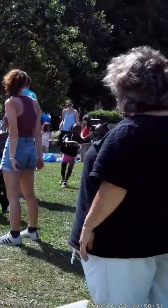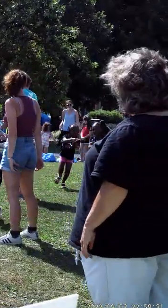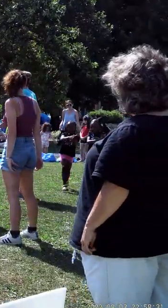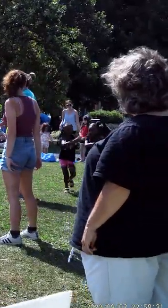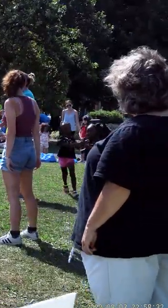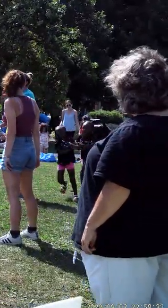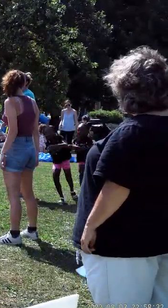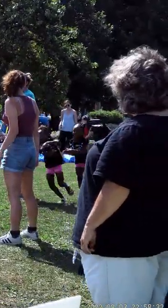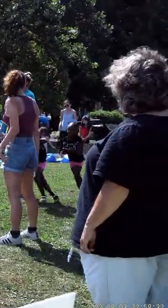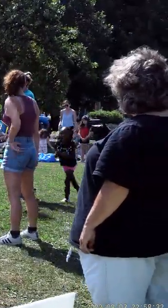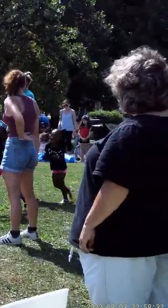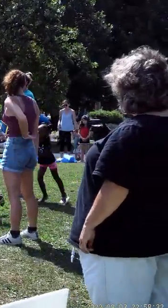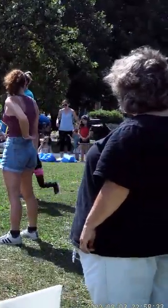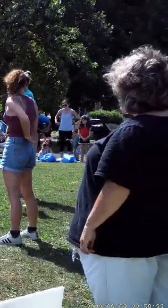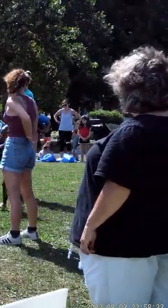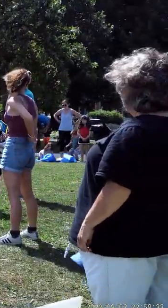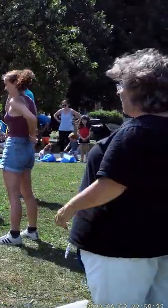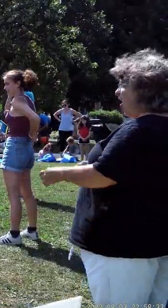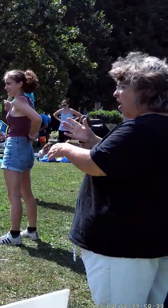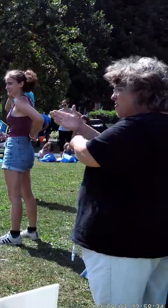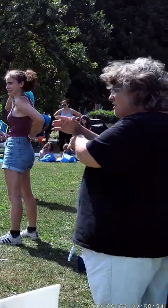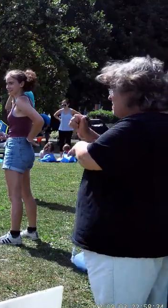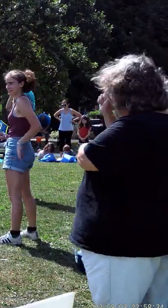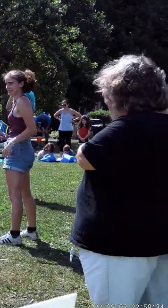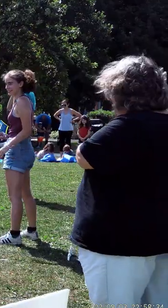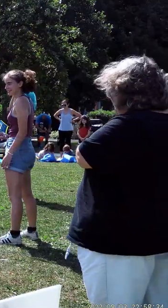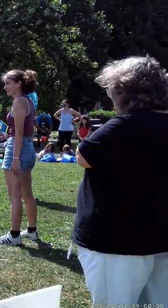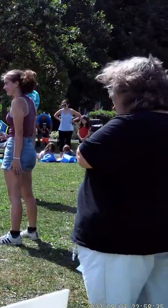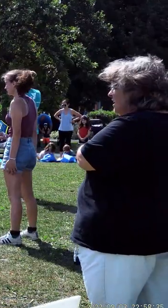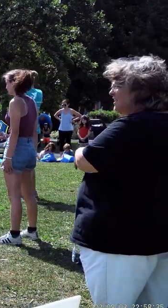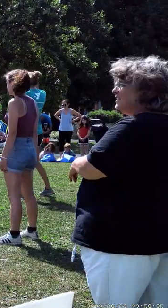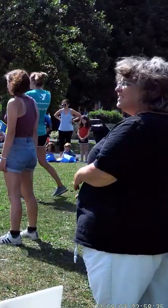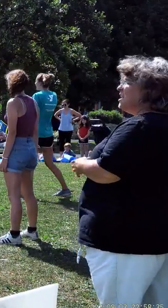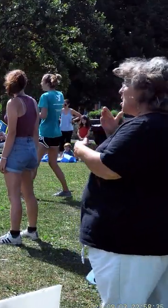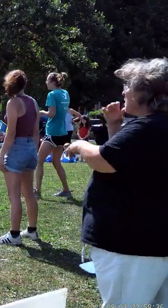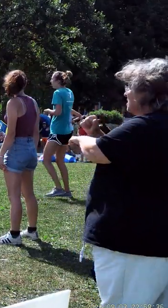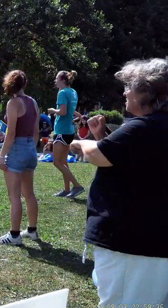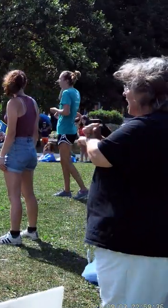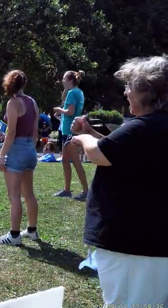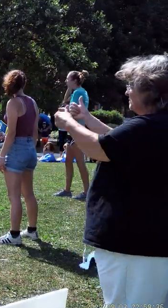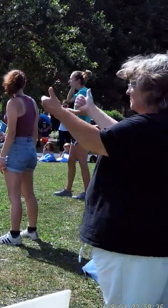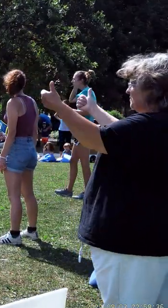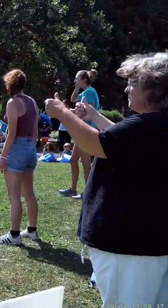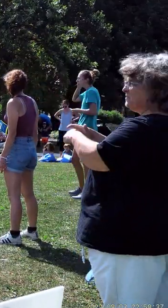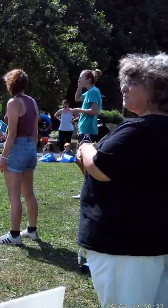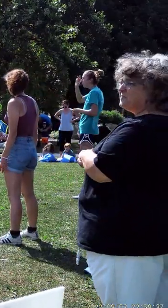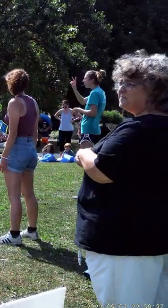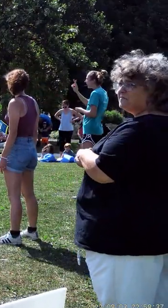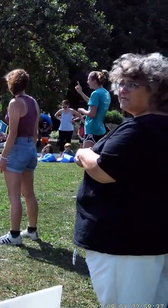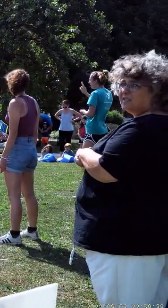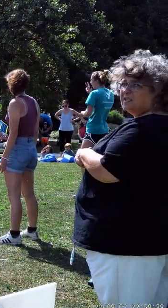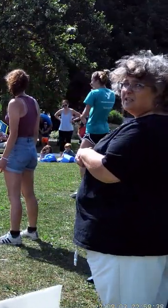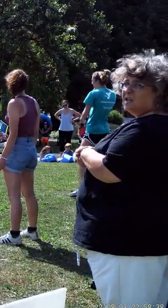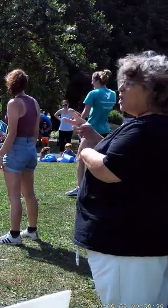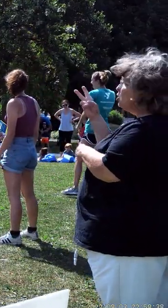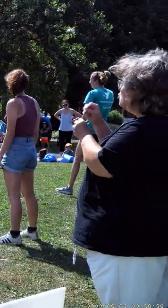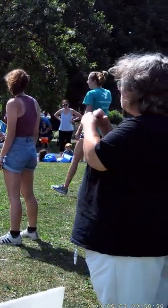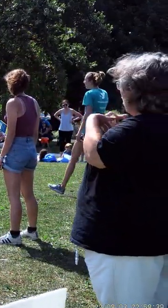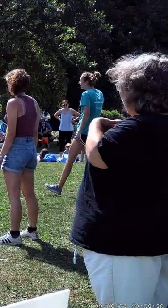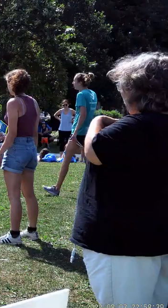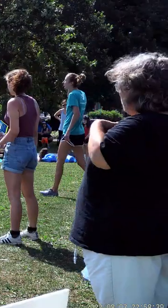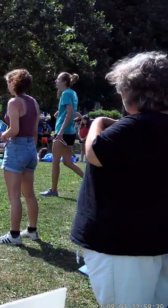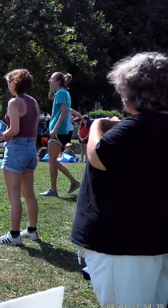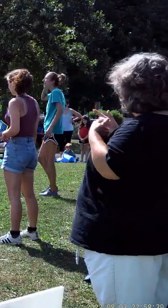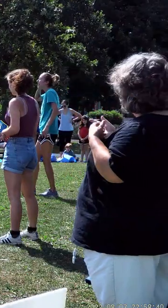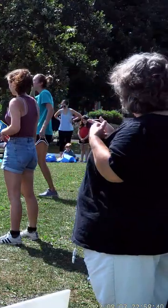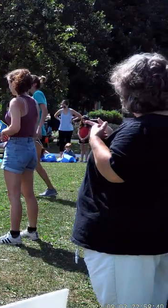Oh, we had some far traveling fish. Good job. All right, let's pick two more animals. I want to